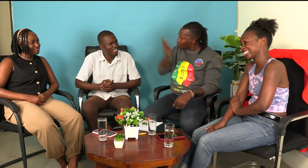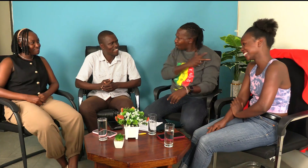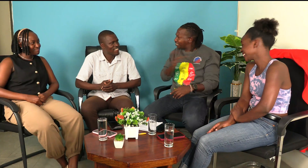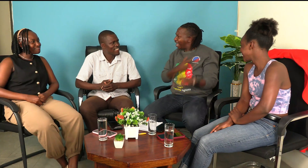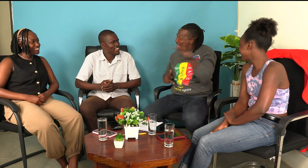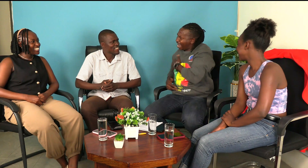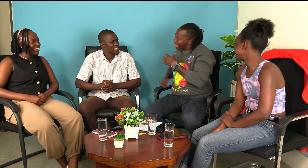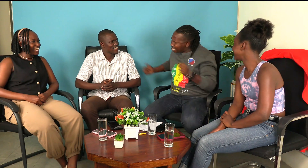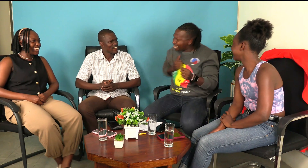Yes. Very Yeah? true. Very Yes. true.